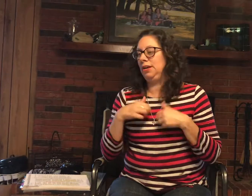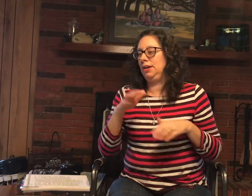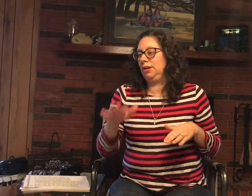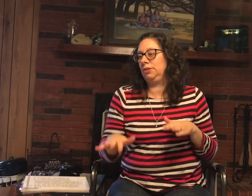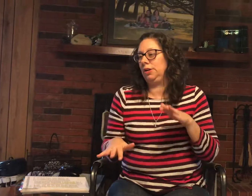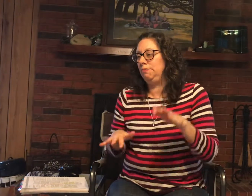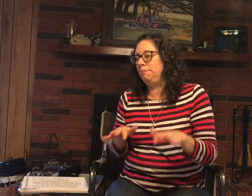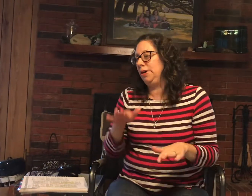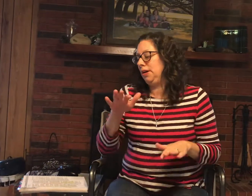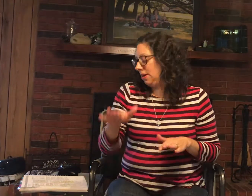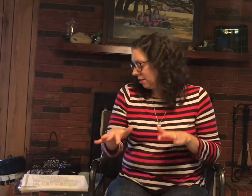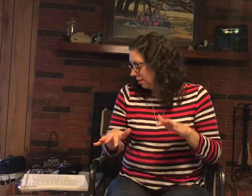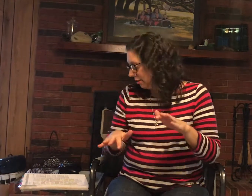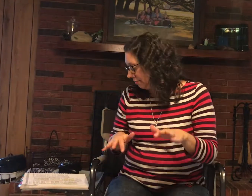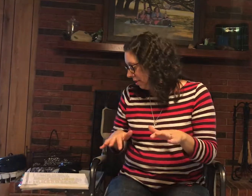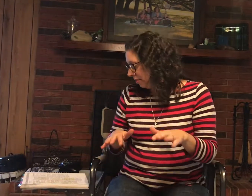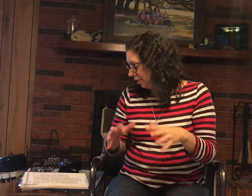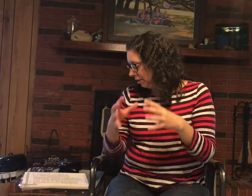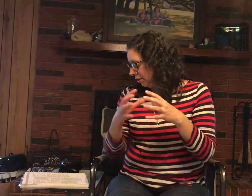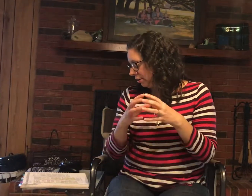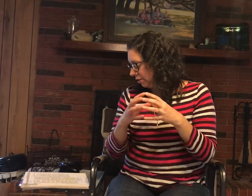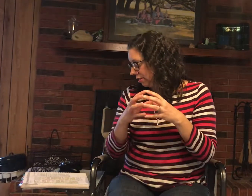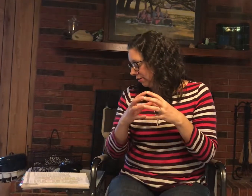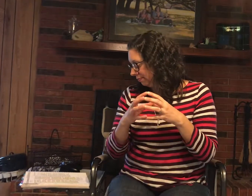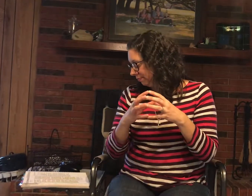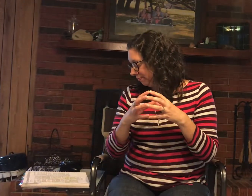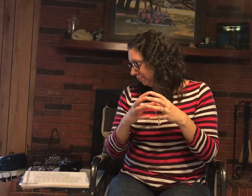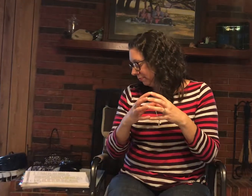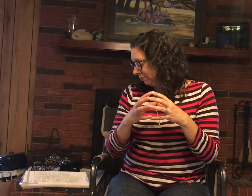that creepeth upon the earth.